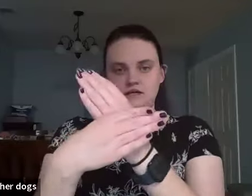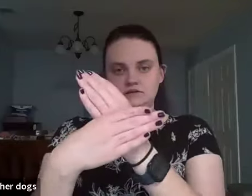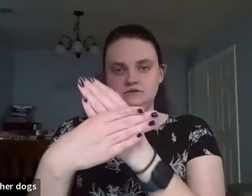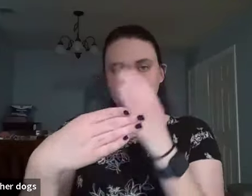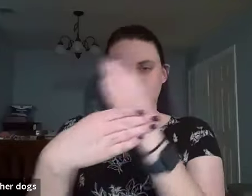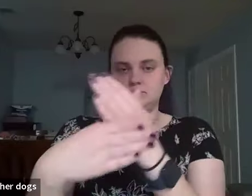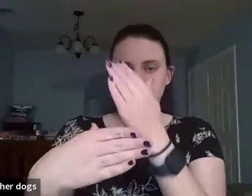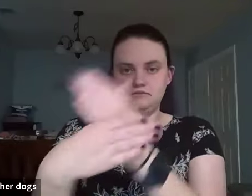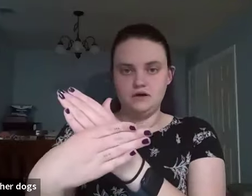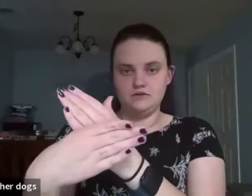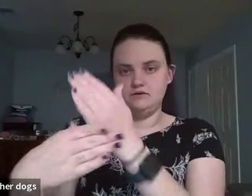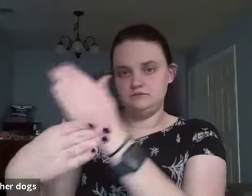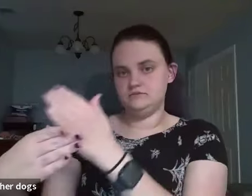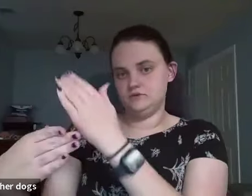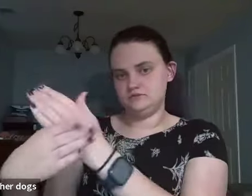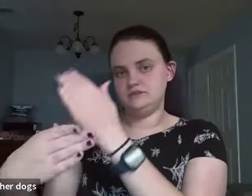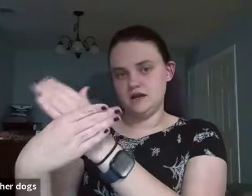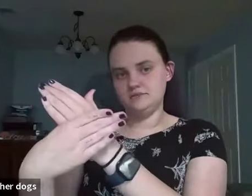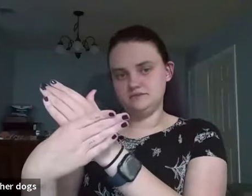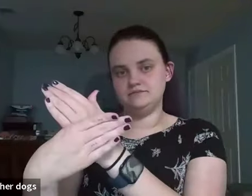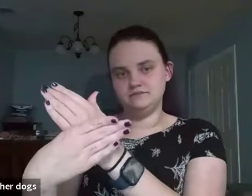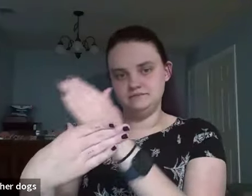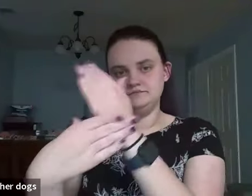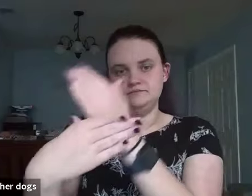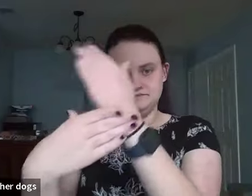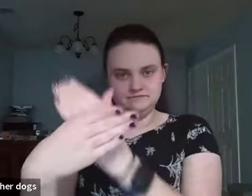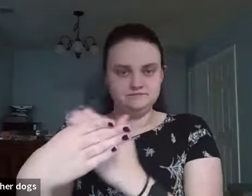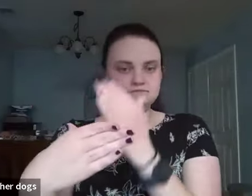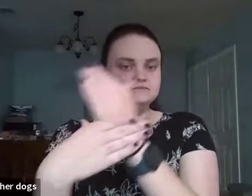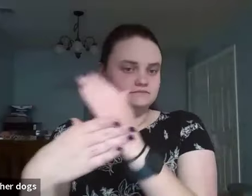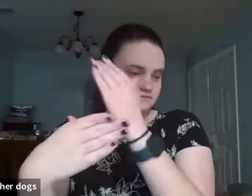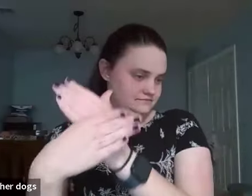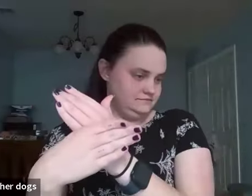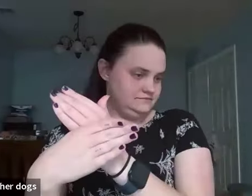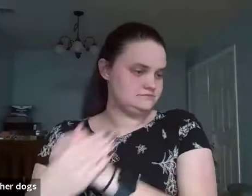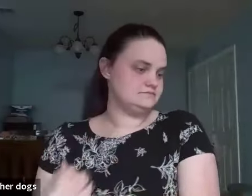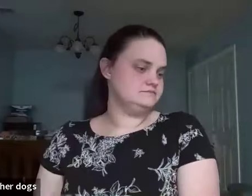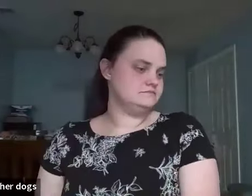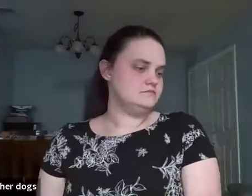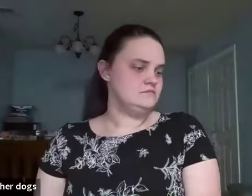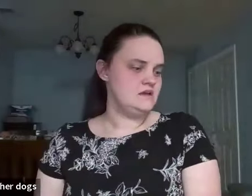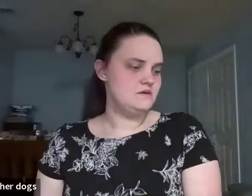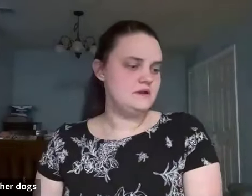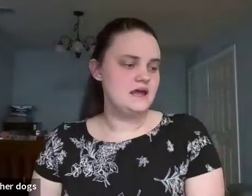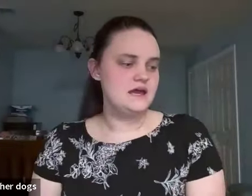annoy, bother, multiple tabs. Mm-hmm. Mm-hmm. Then we